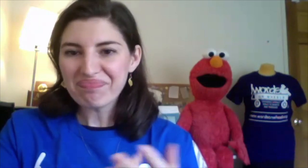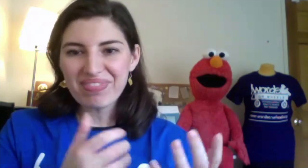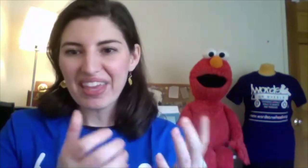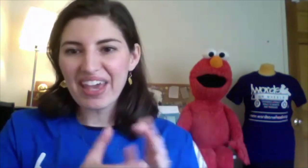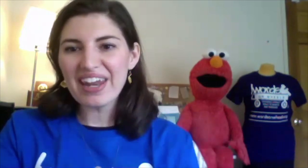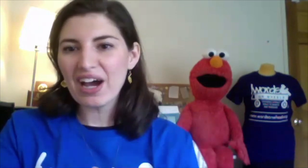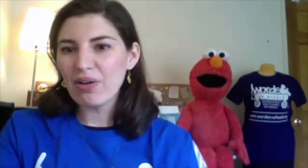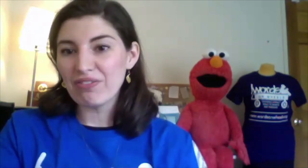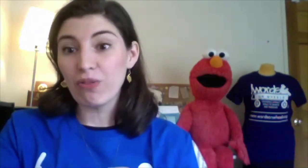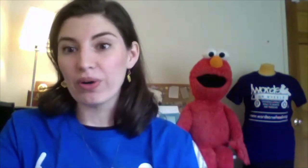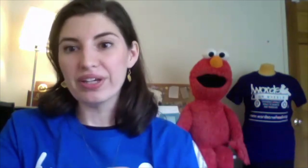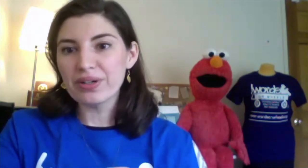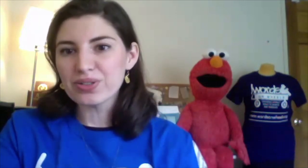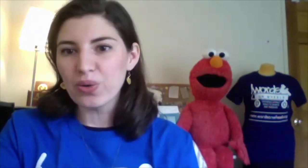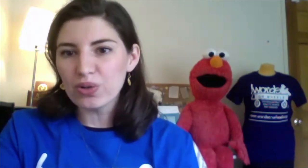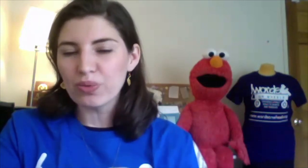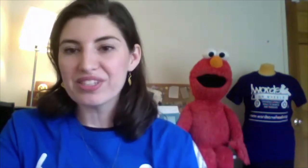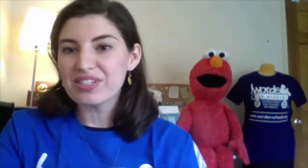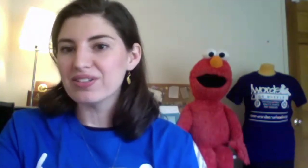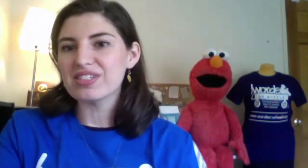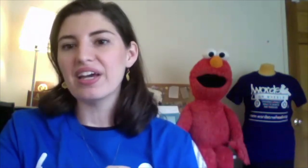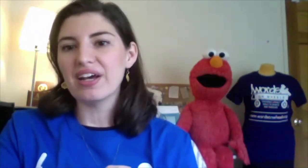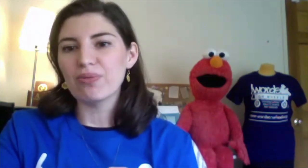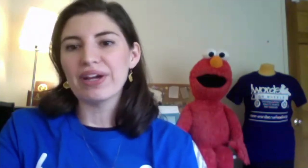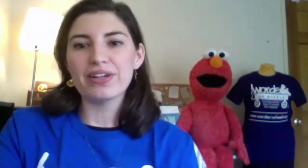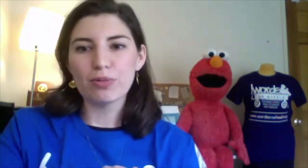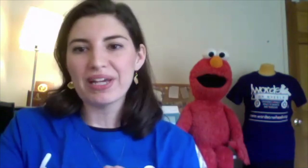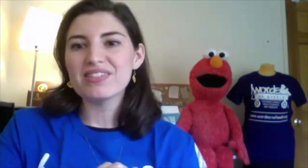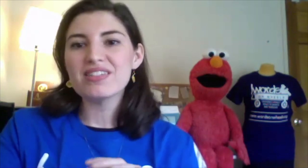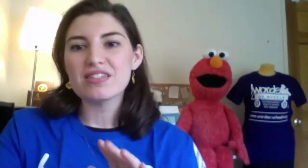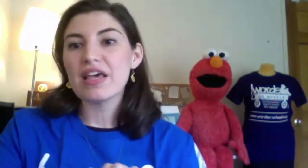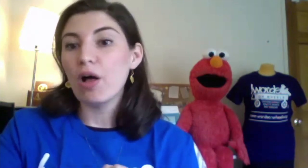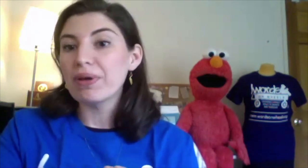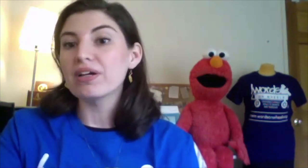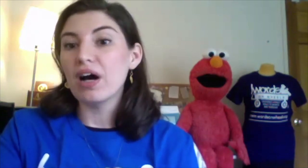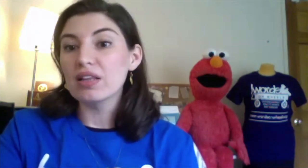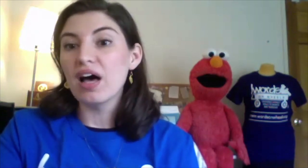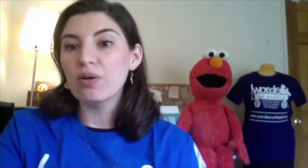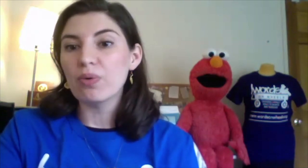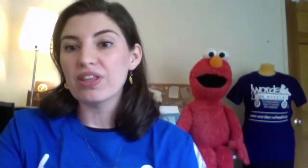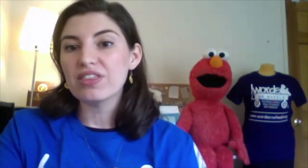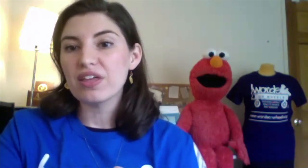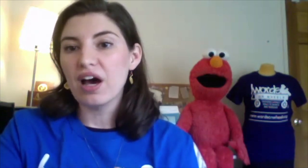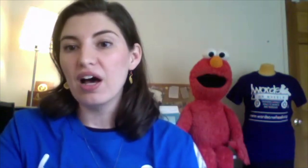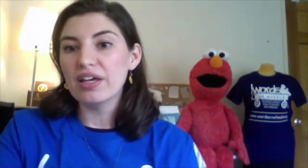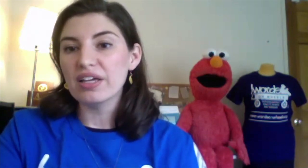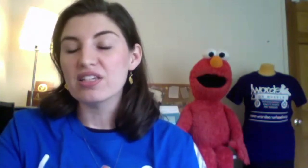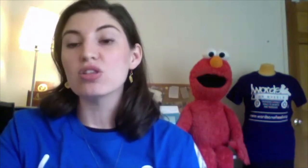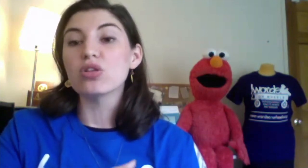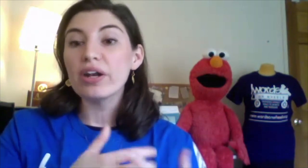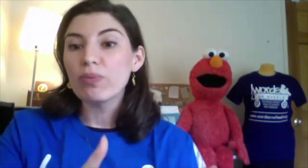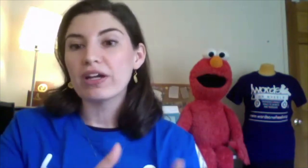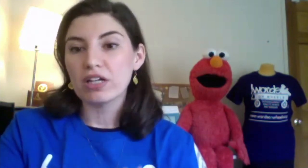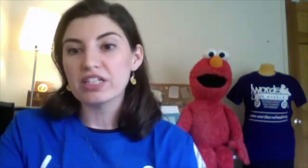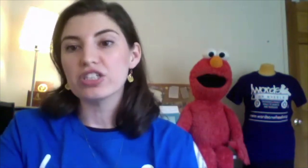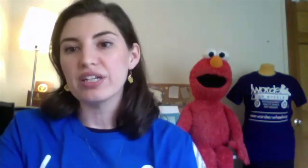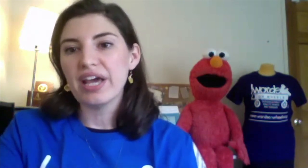And now at 4 years old, we still sign on a regular basis. It's helping a lot with his letter recognition and